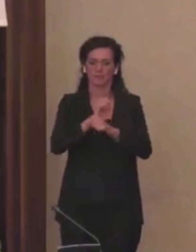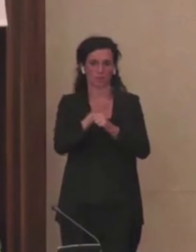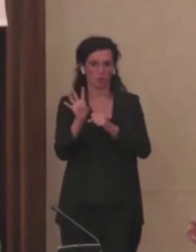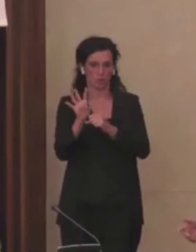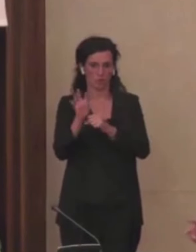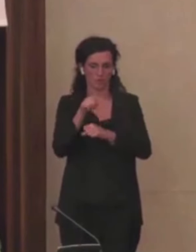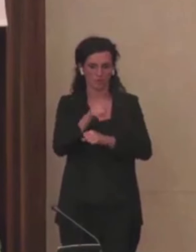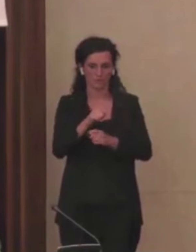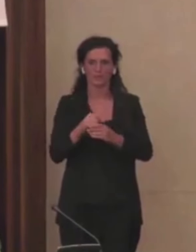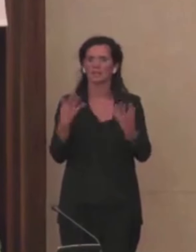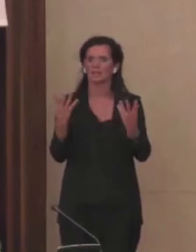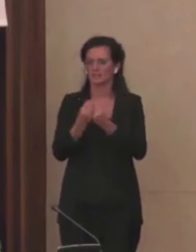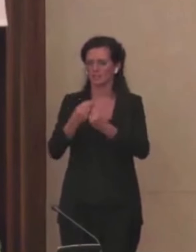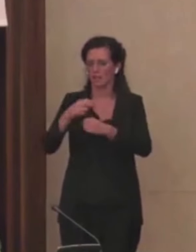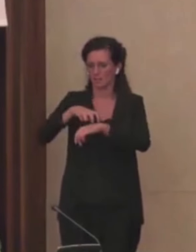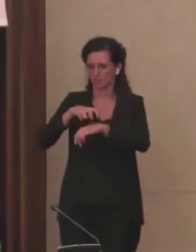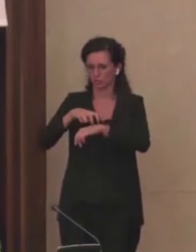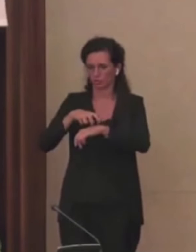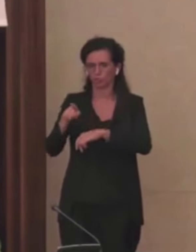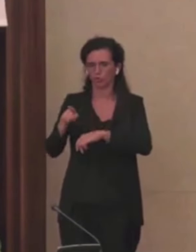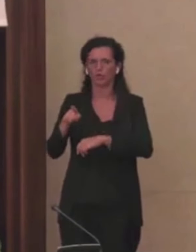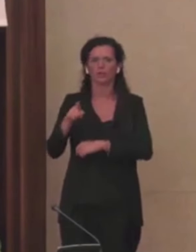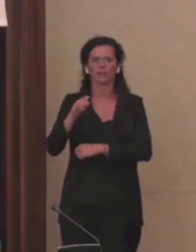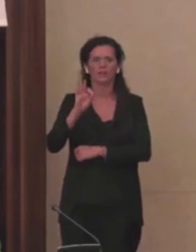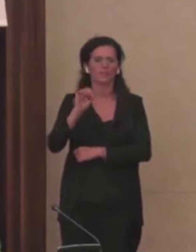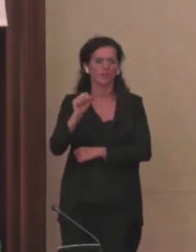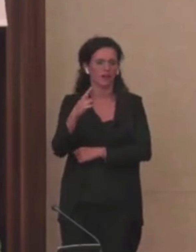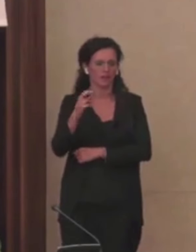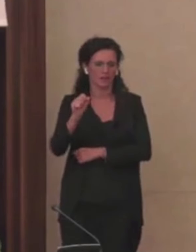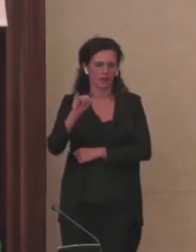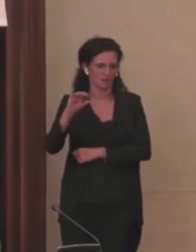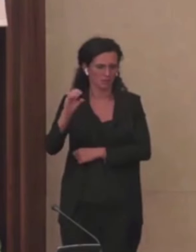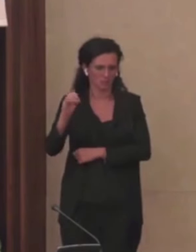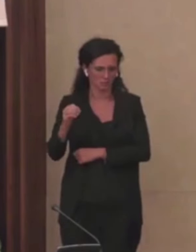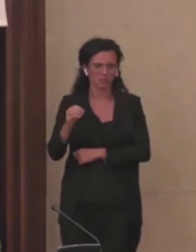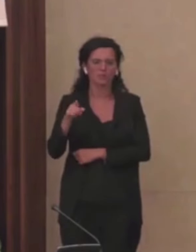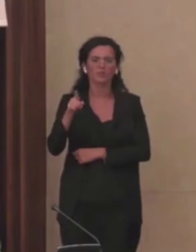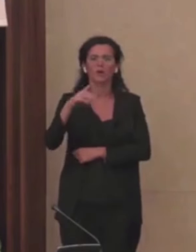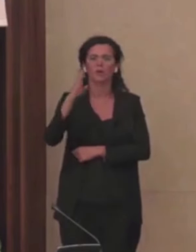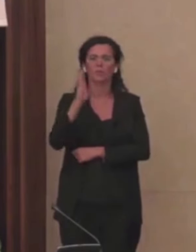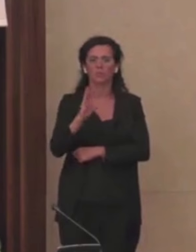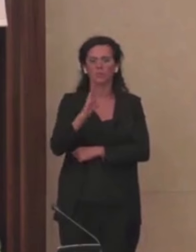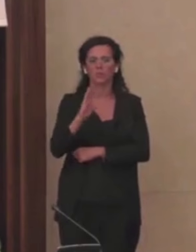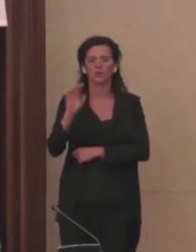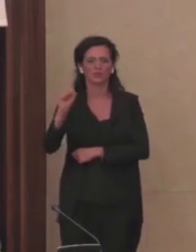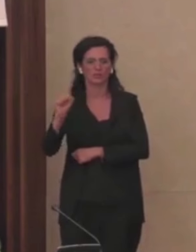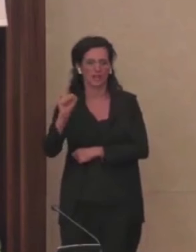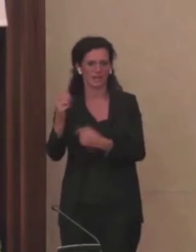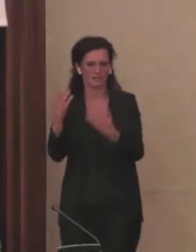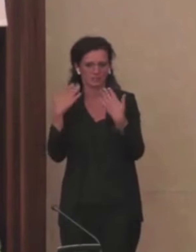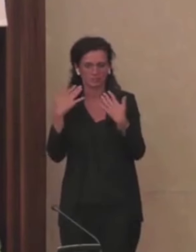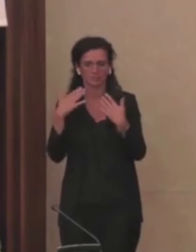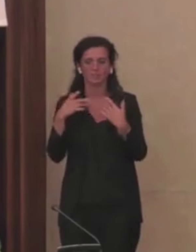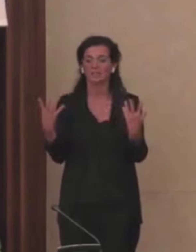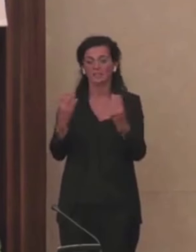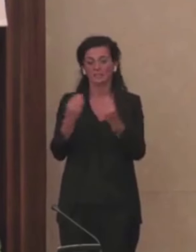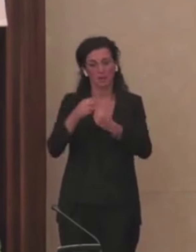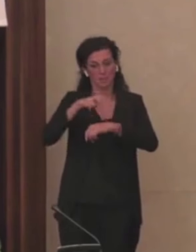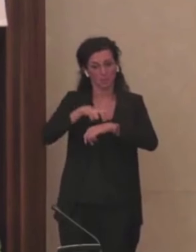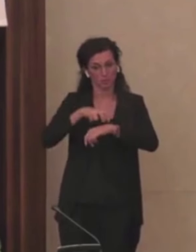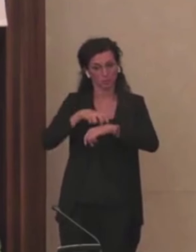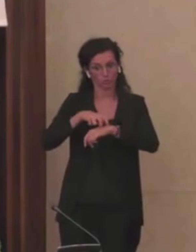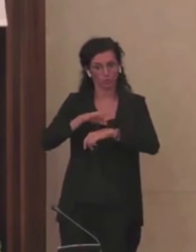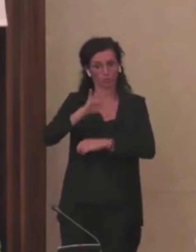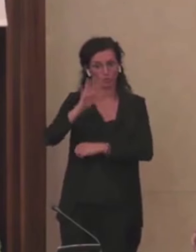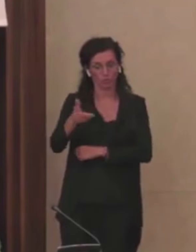it's something that we have developed together with Dr. Carvalho and Robert Hirsch, who was